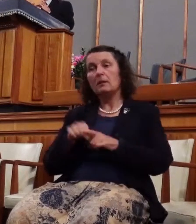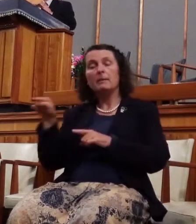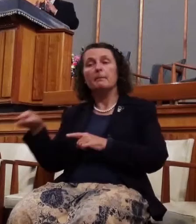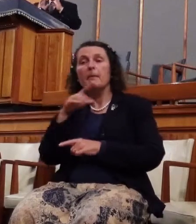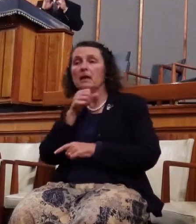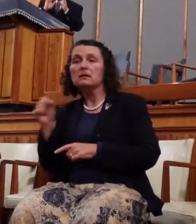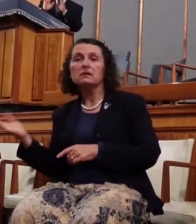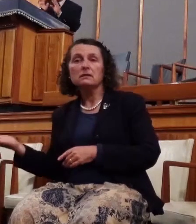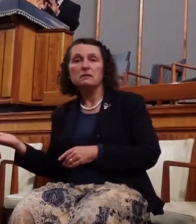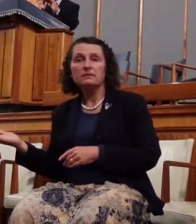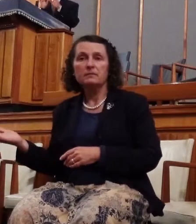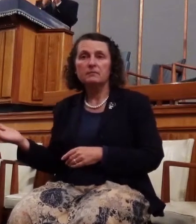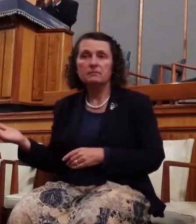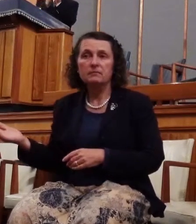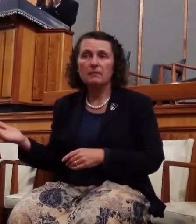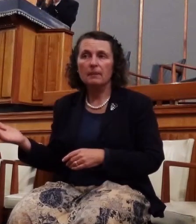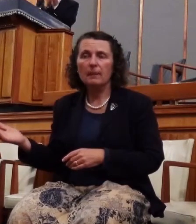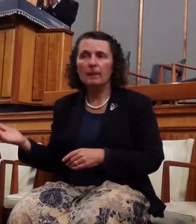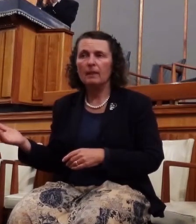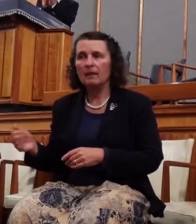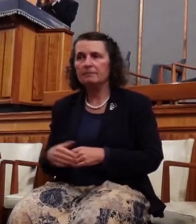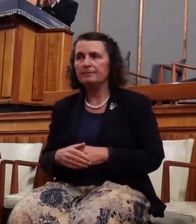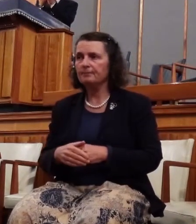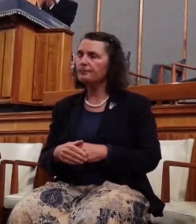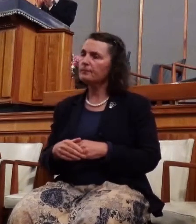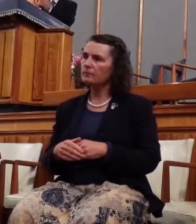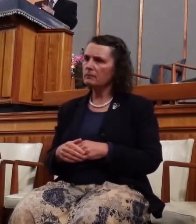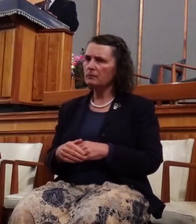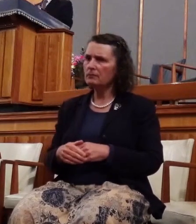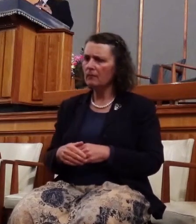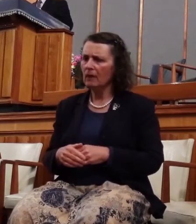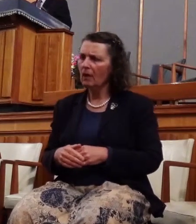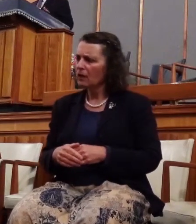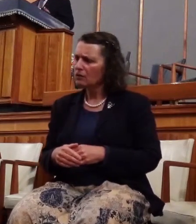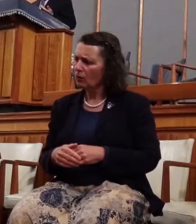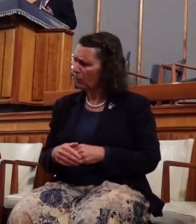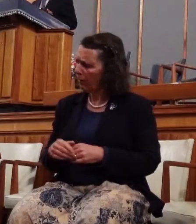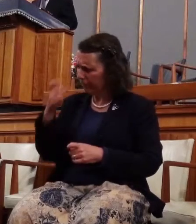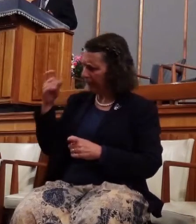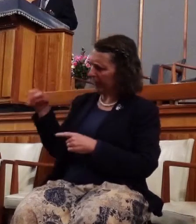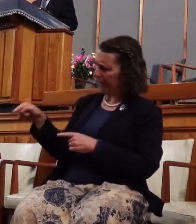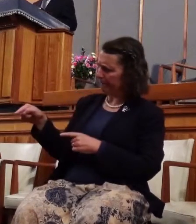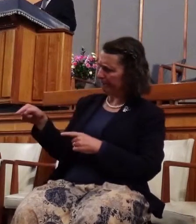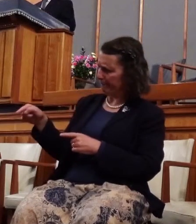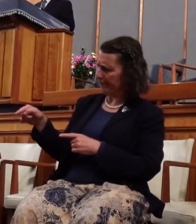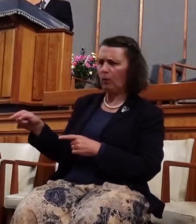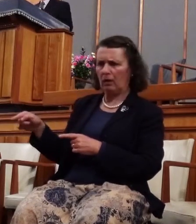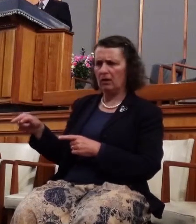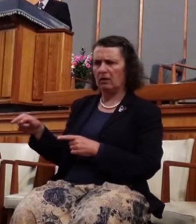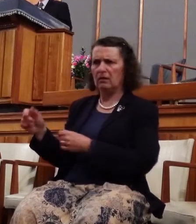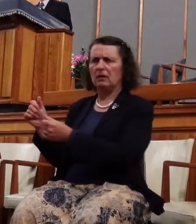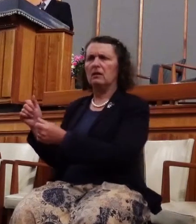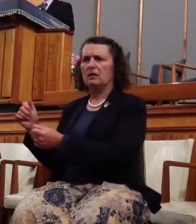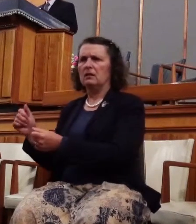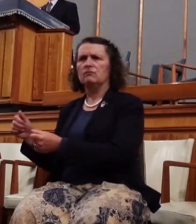mind also to move from what is happening to the jailer. What this has to do with us today? What can